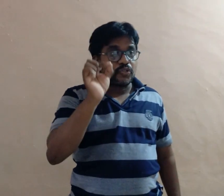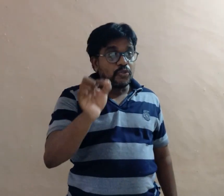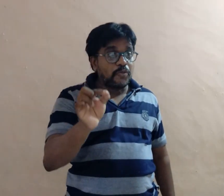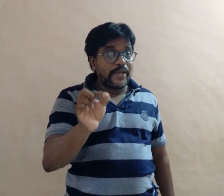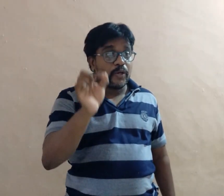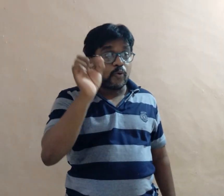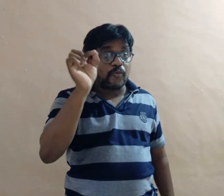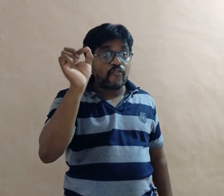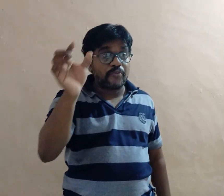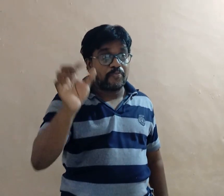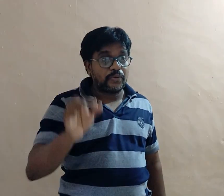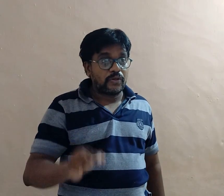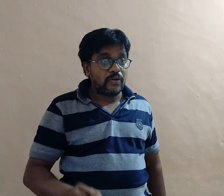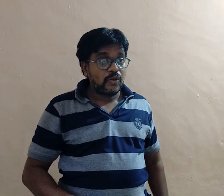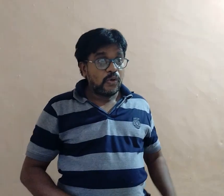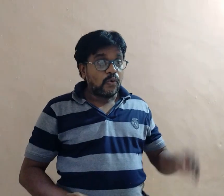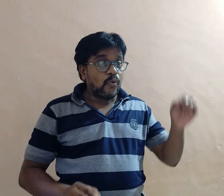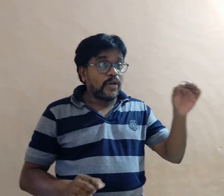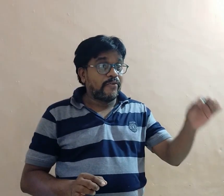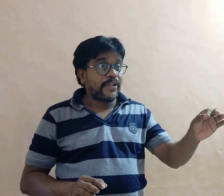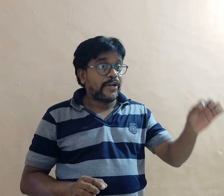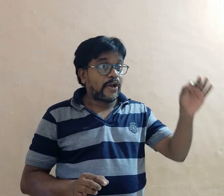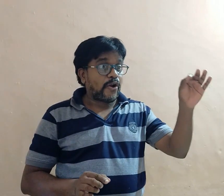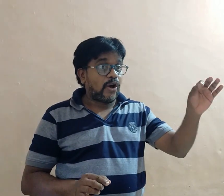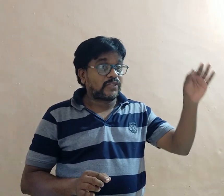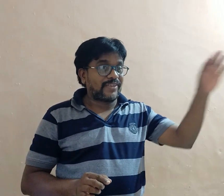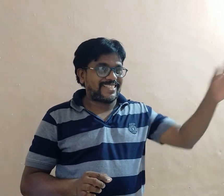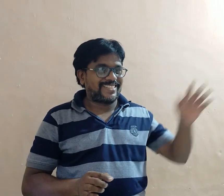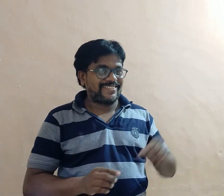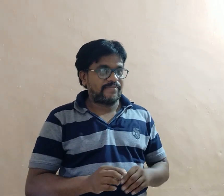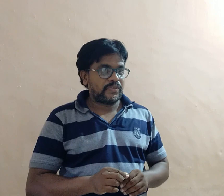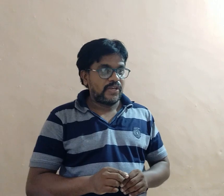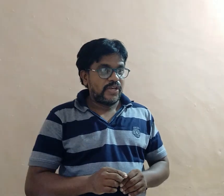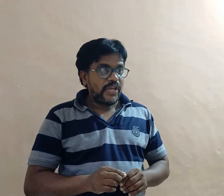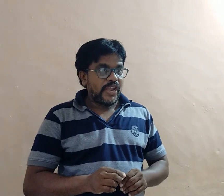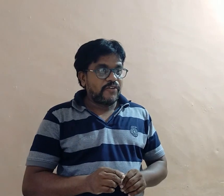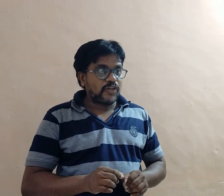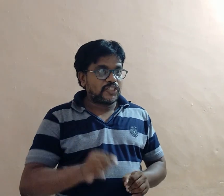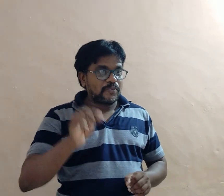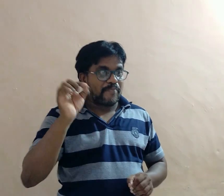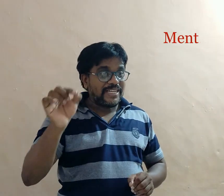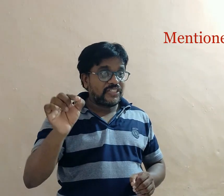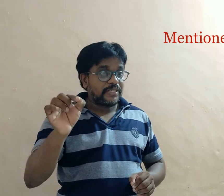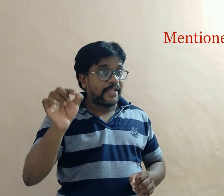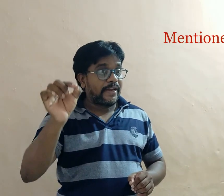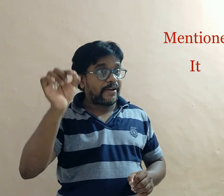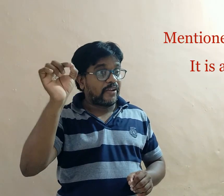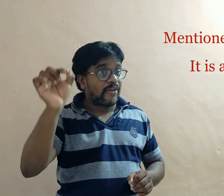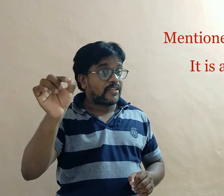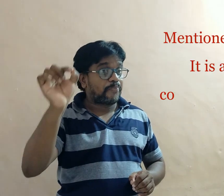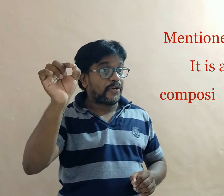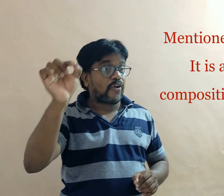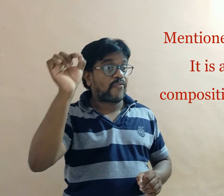used by a group of people who lived in northwest. It was mentioned in Rigveda period of